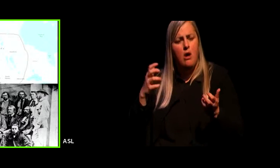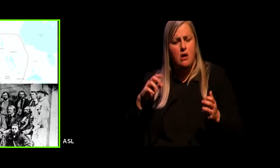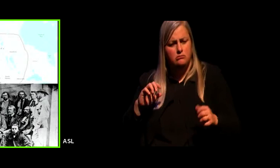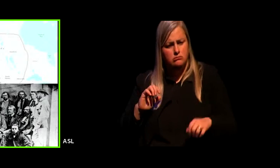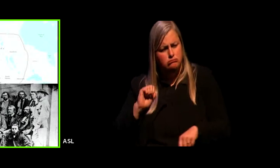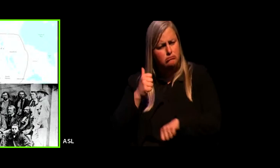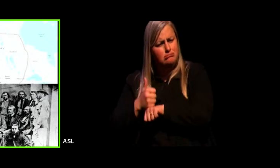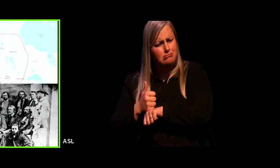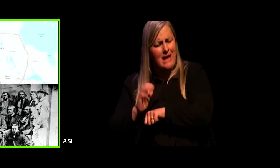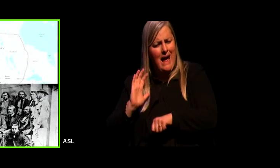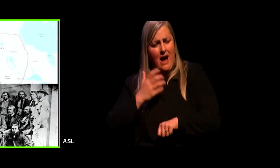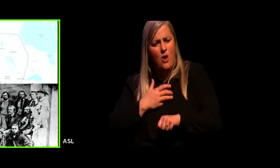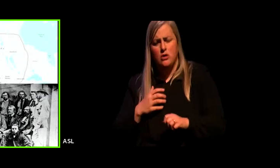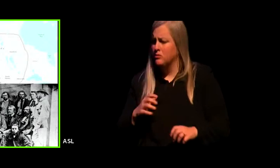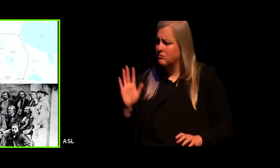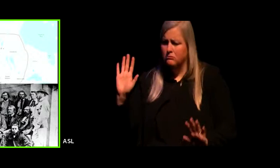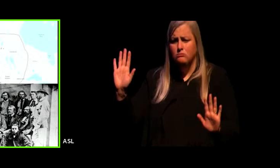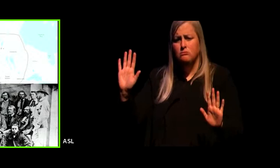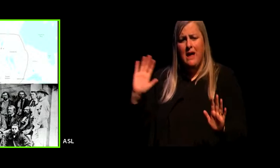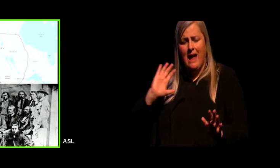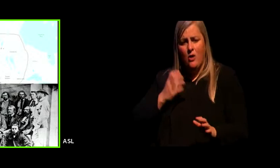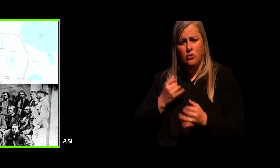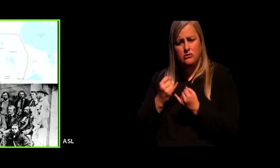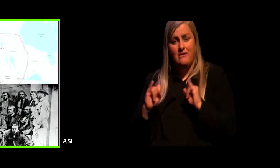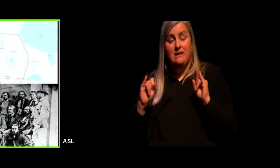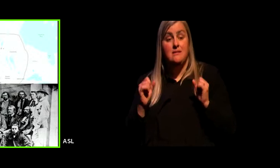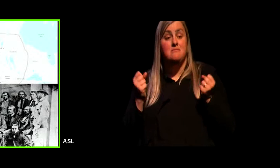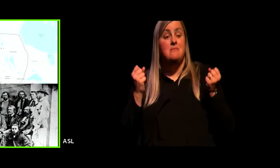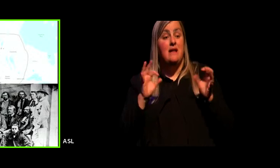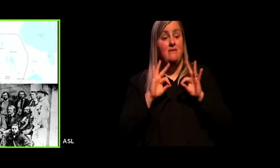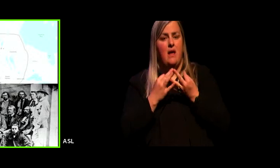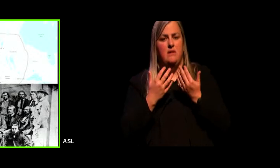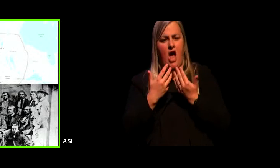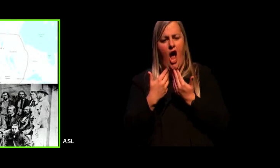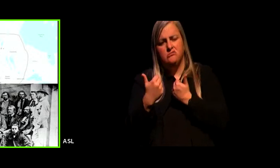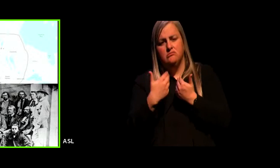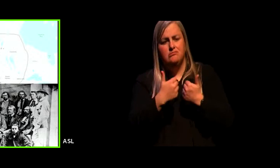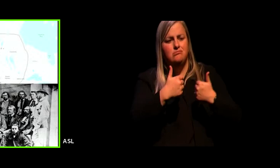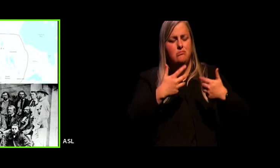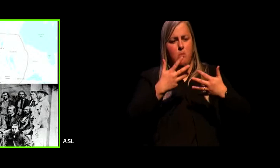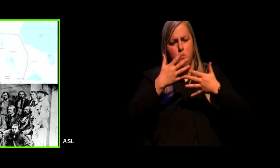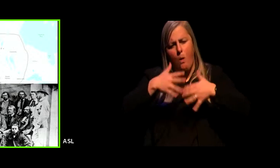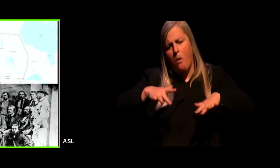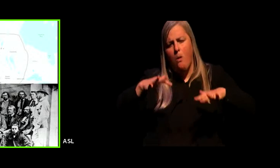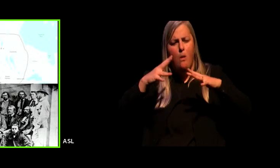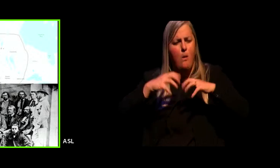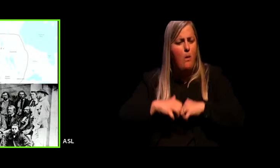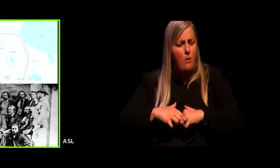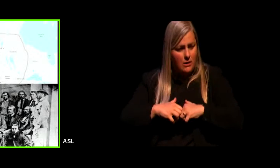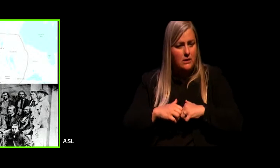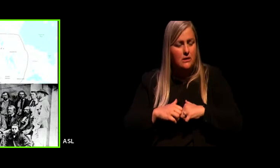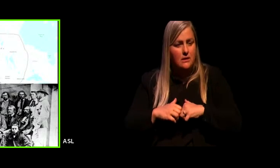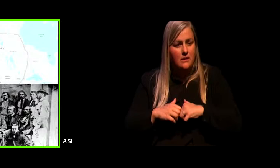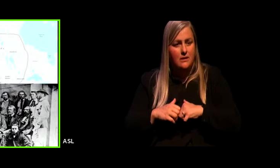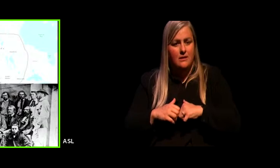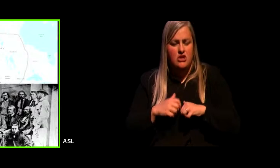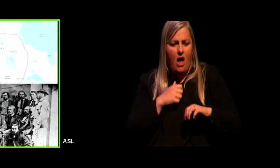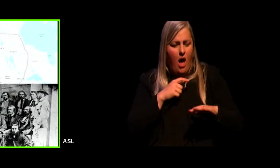of dispossession. Many families were broken apart after that resistance failed. And it just went underground for a